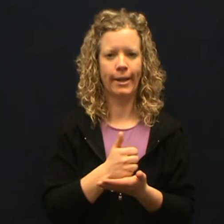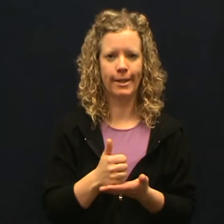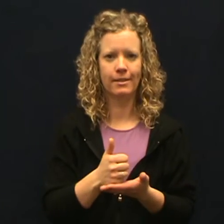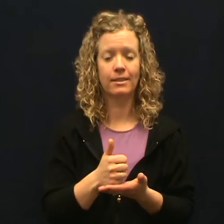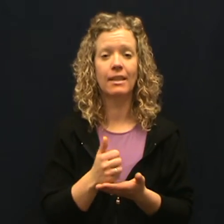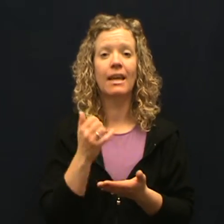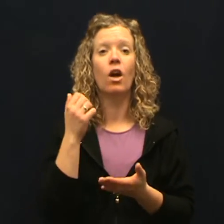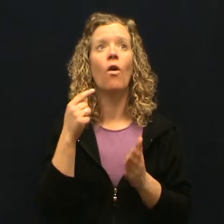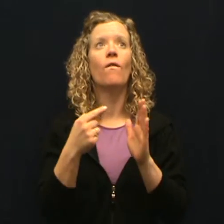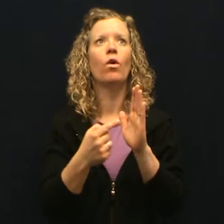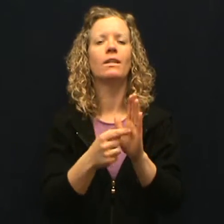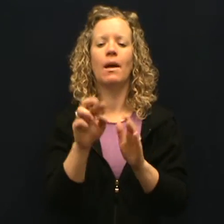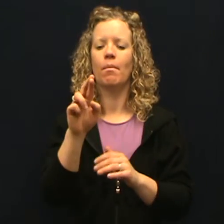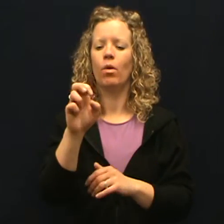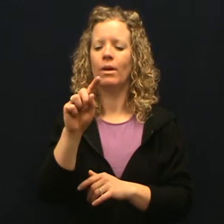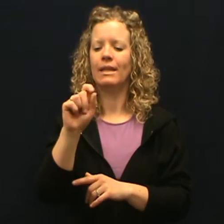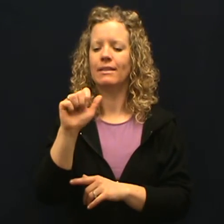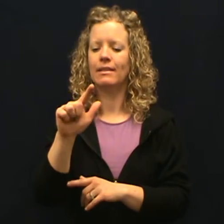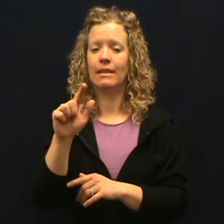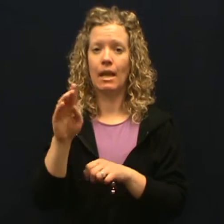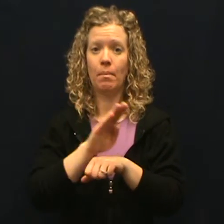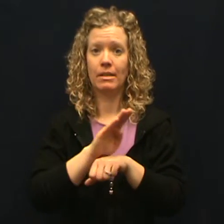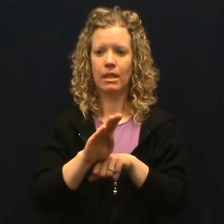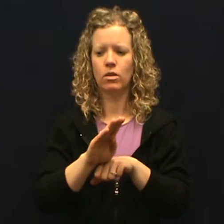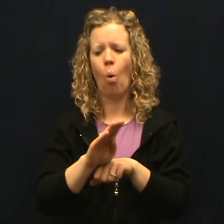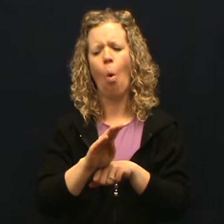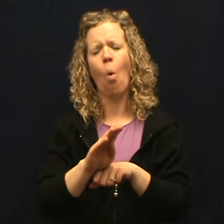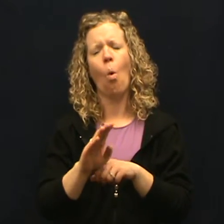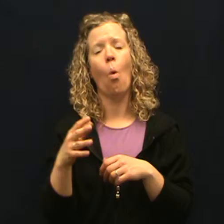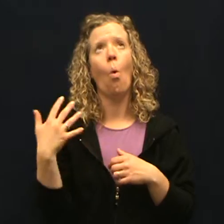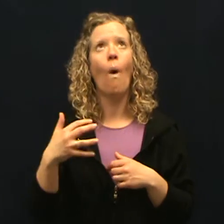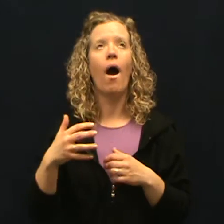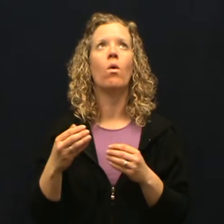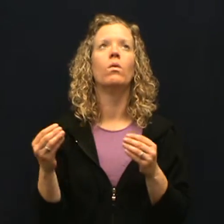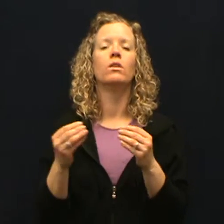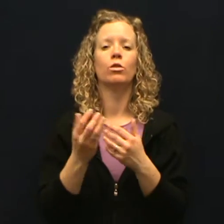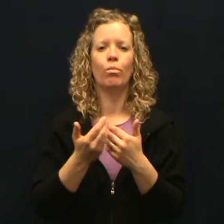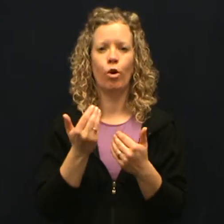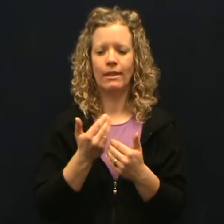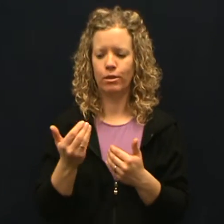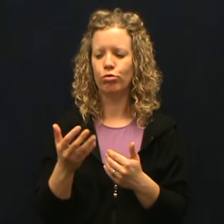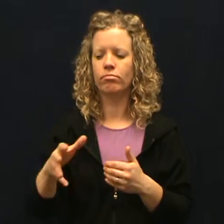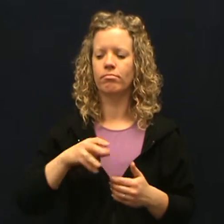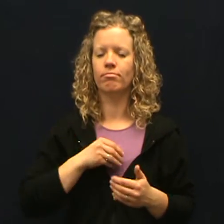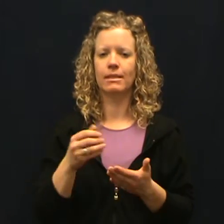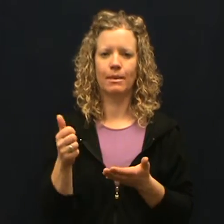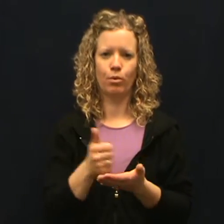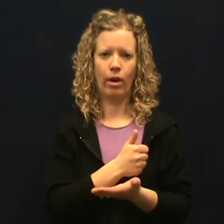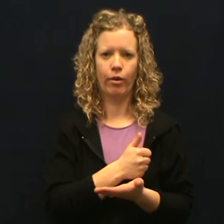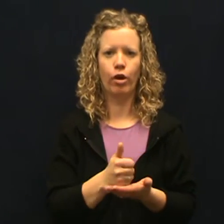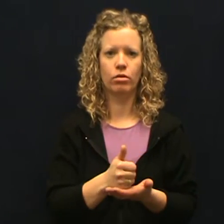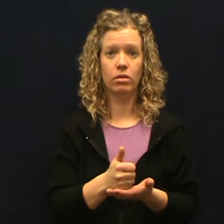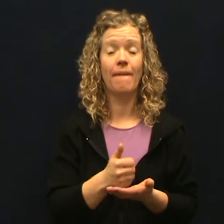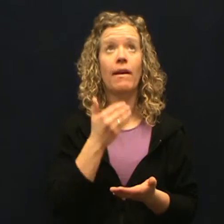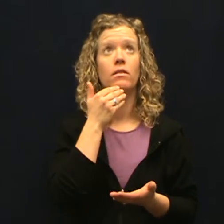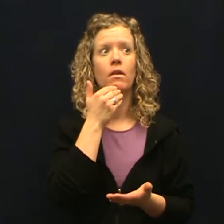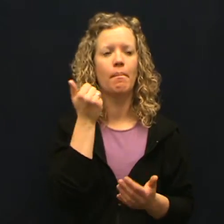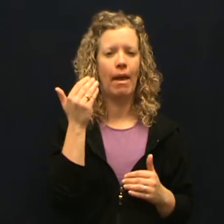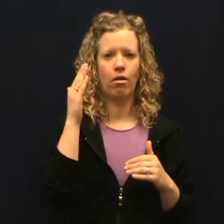for example, it's a lot easier to use credit, to accept credit cards than to establish an account for each of